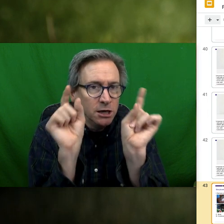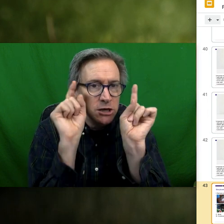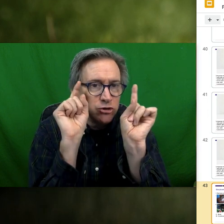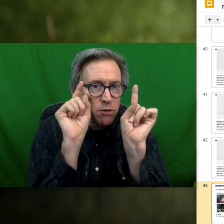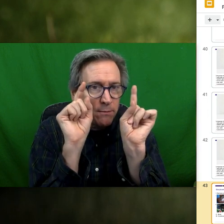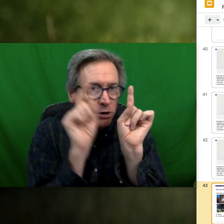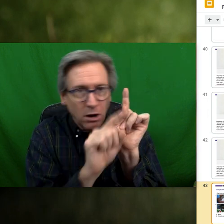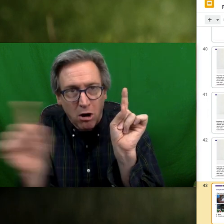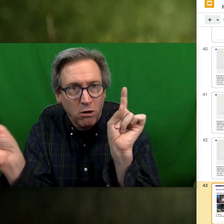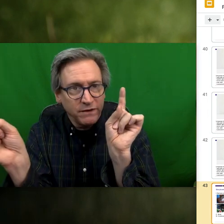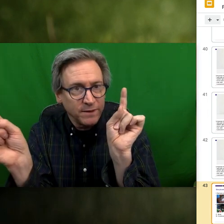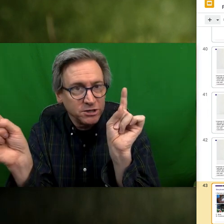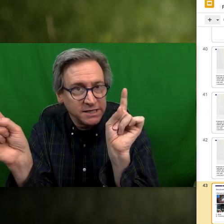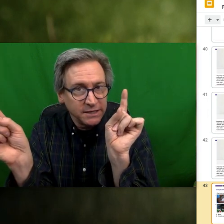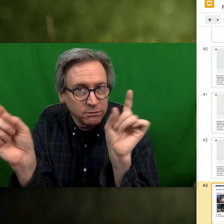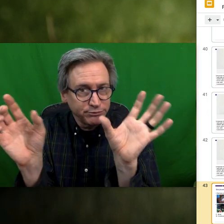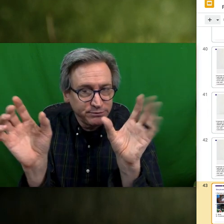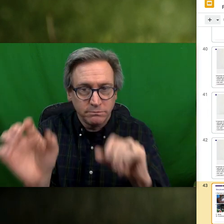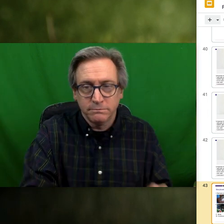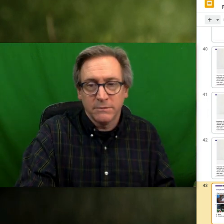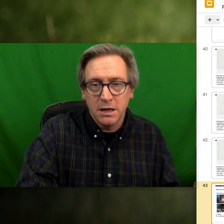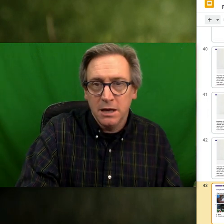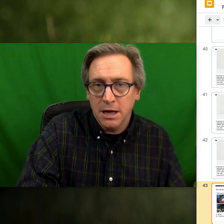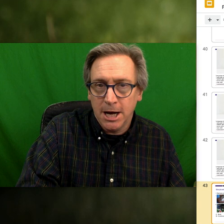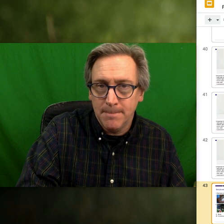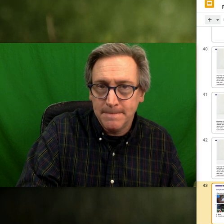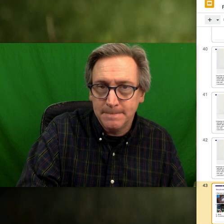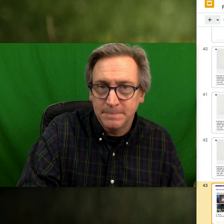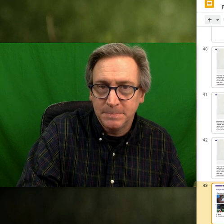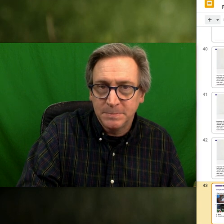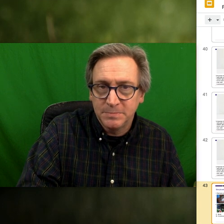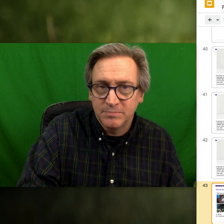need to remember all the information that's in there.